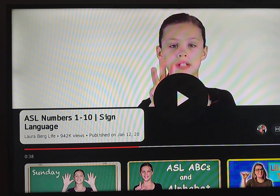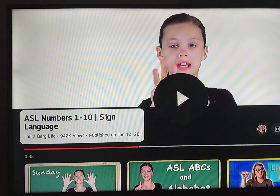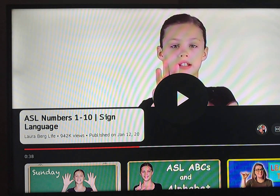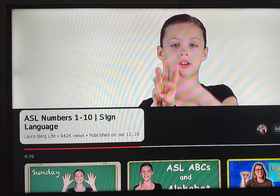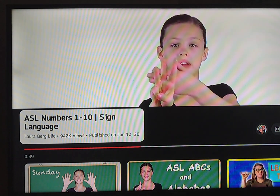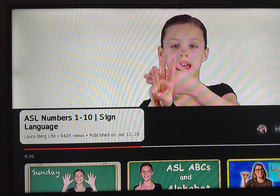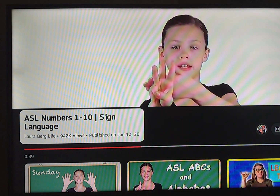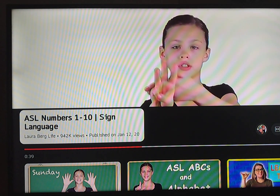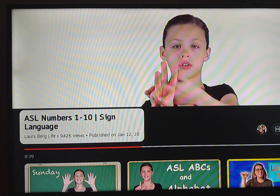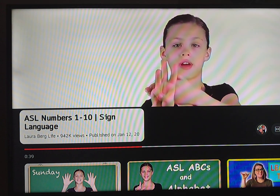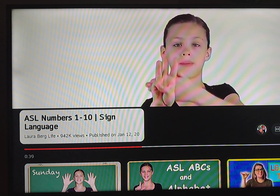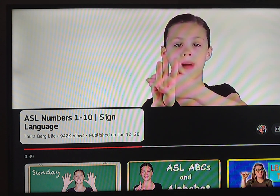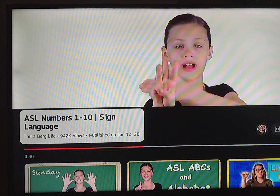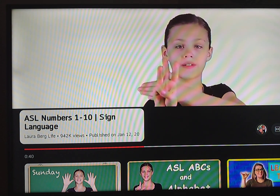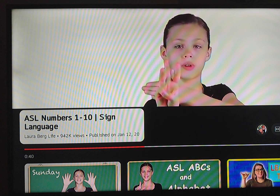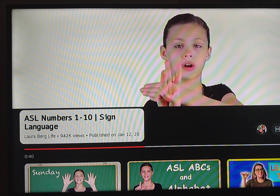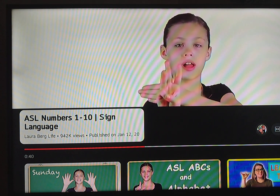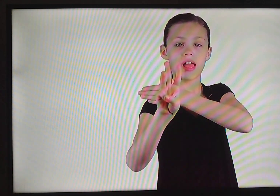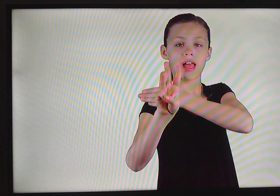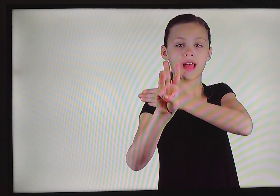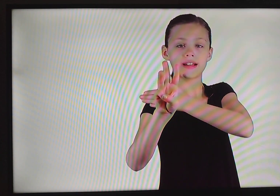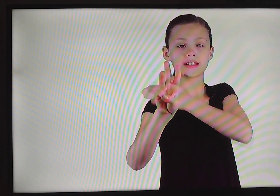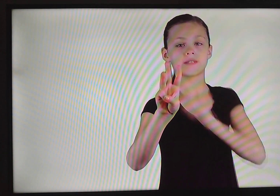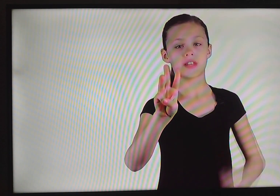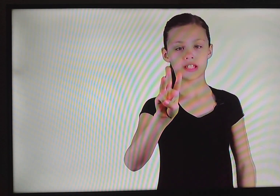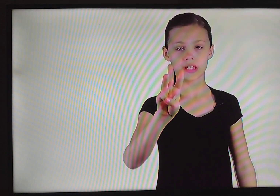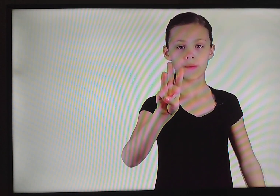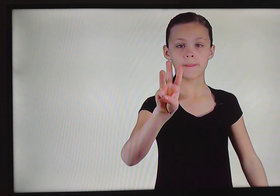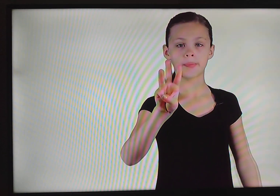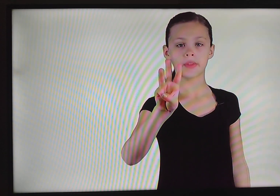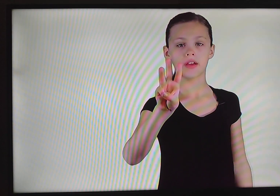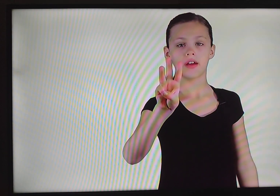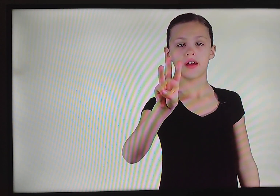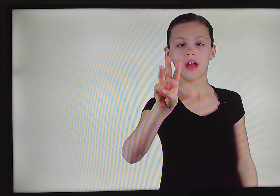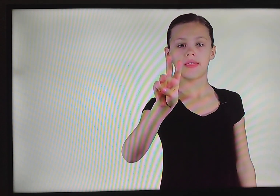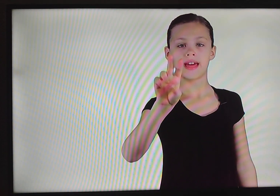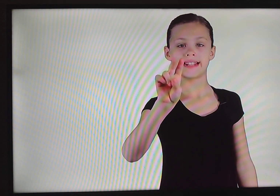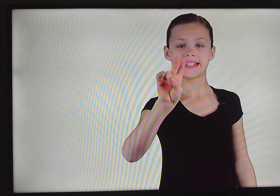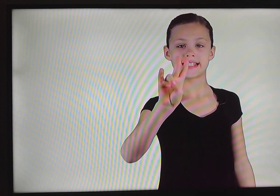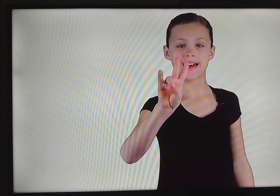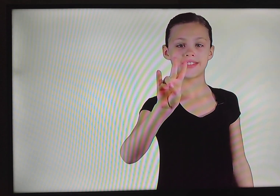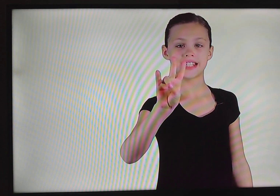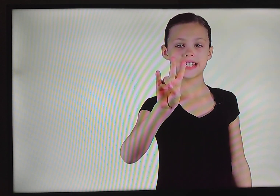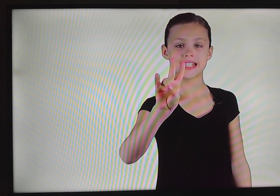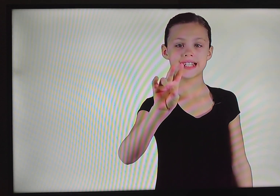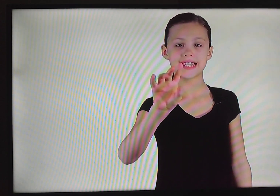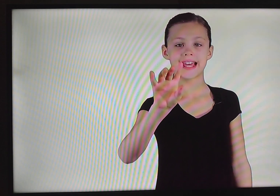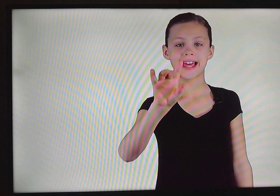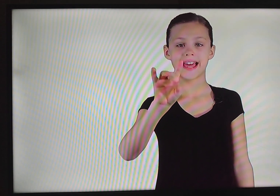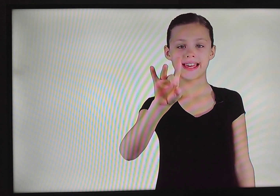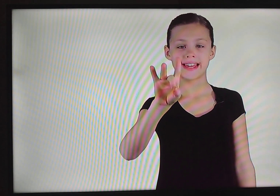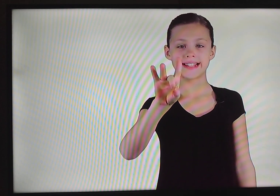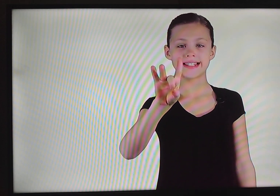Rotate your hand so that the back of your hand is facing you and then seven eight Oh